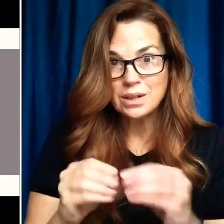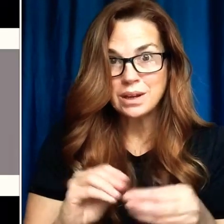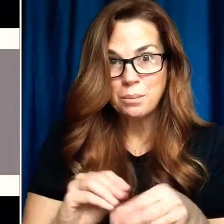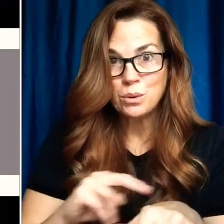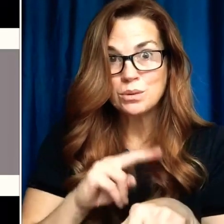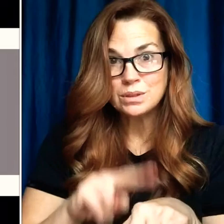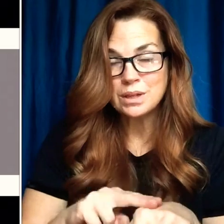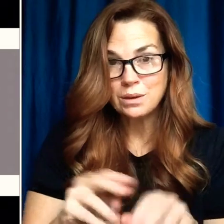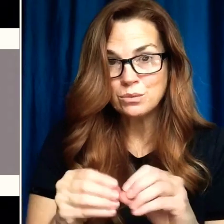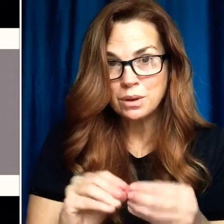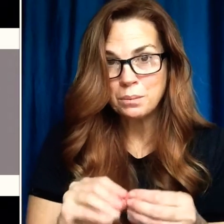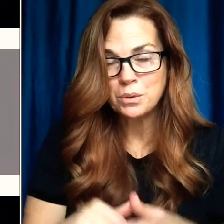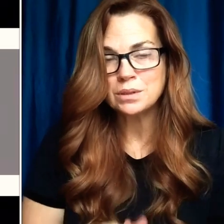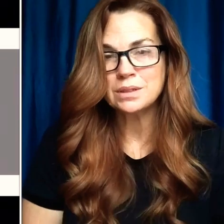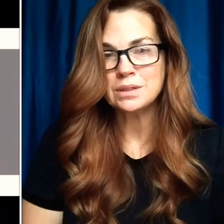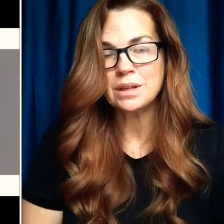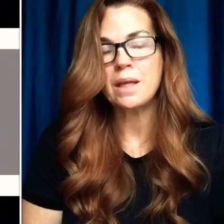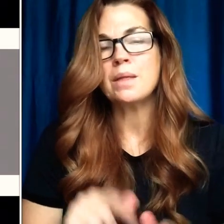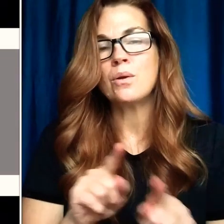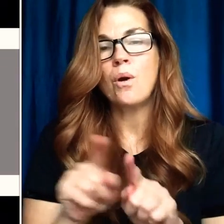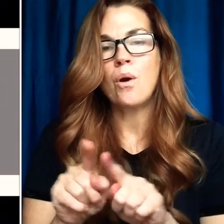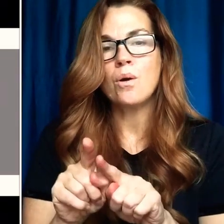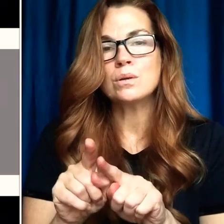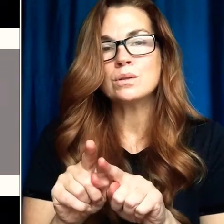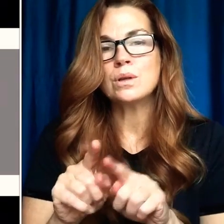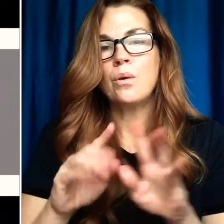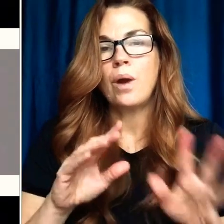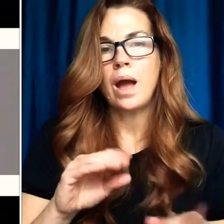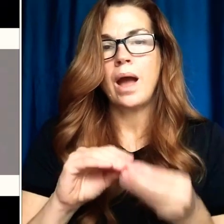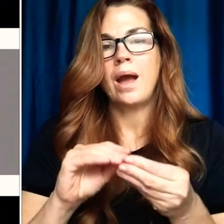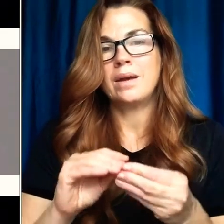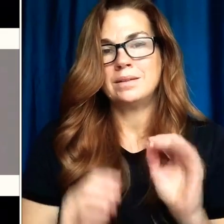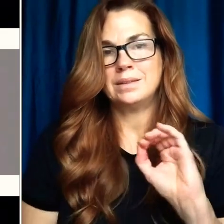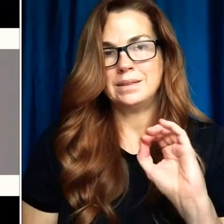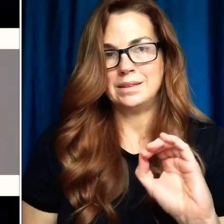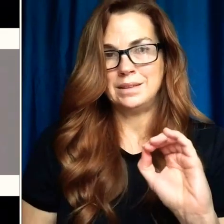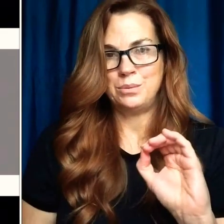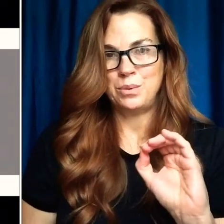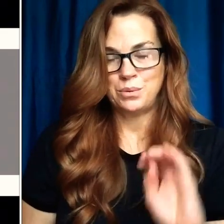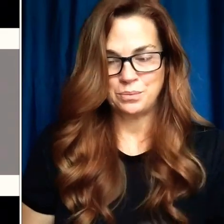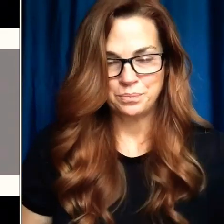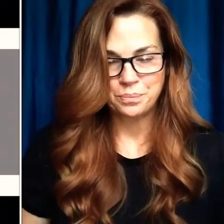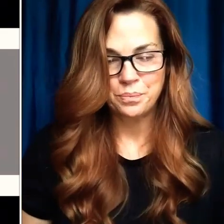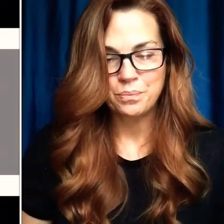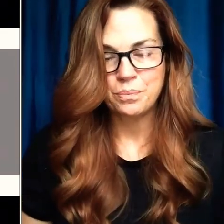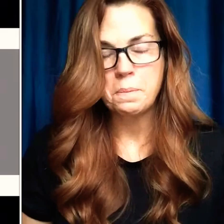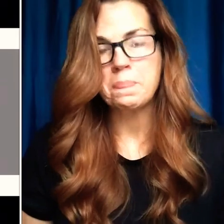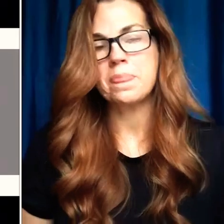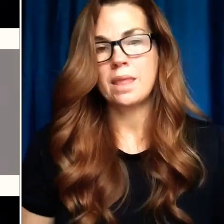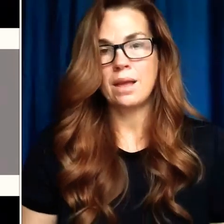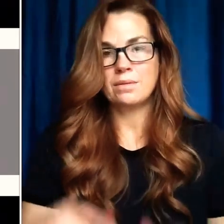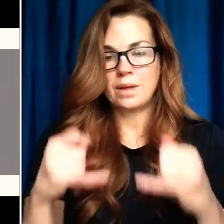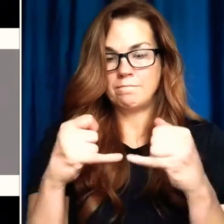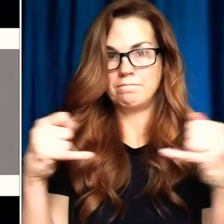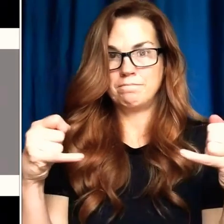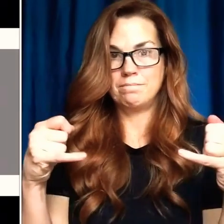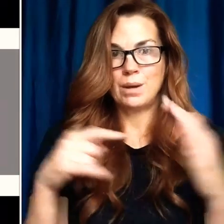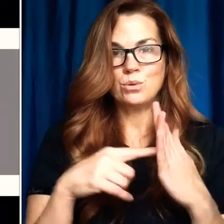On this number line or graph, you can see all of the natural numbers in orange, which now, to make up the set of